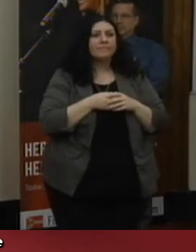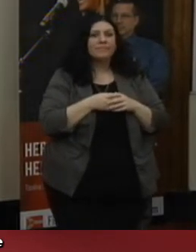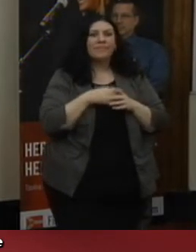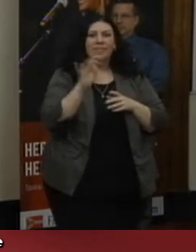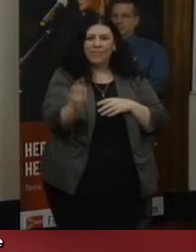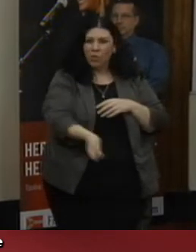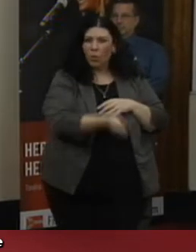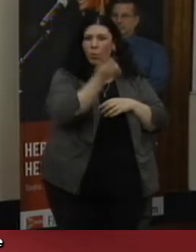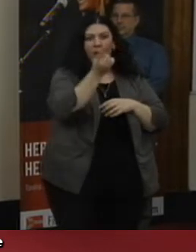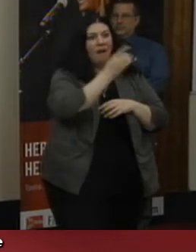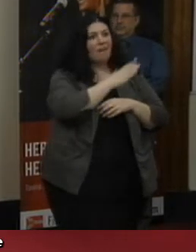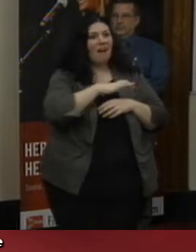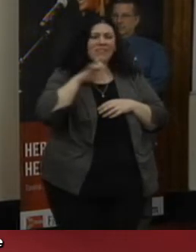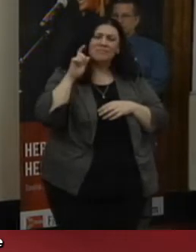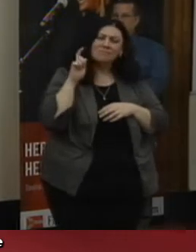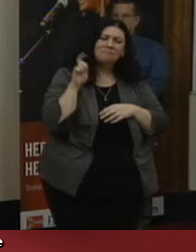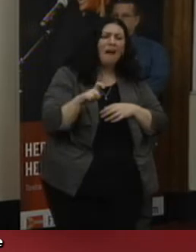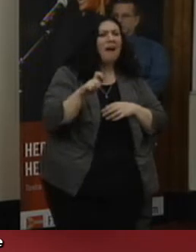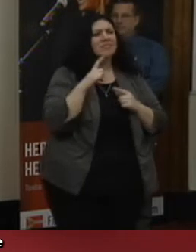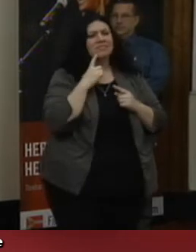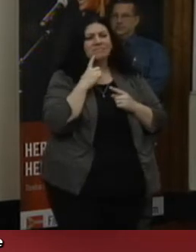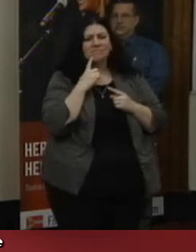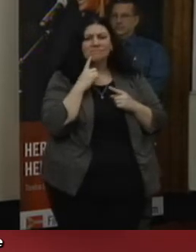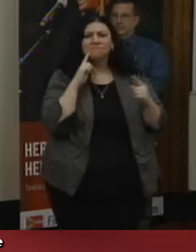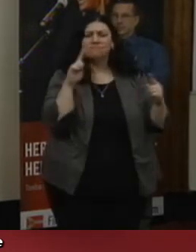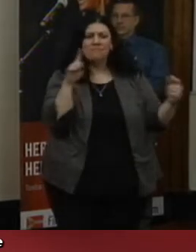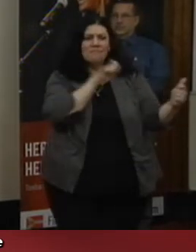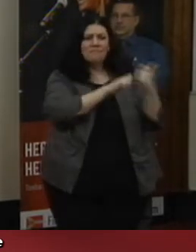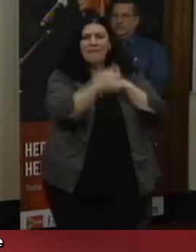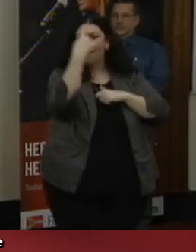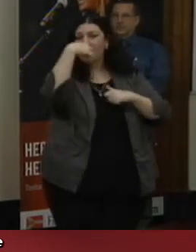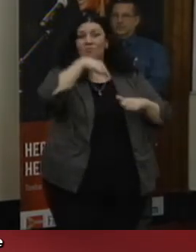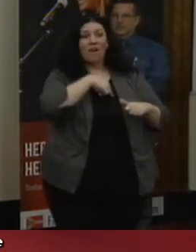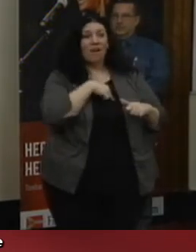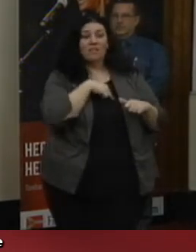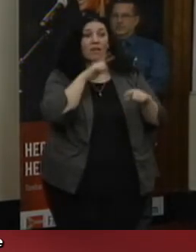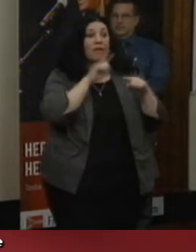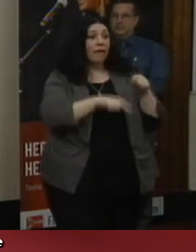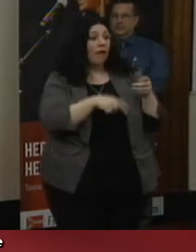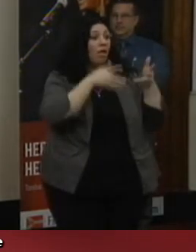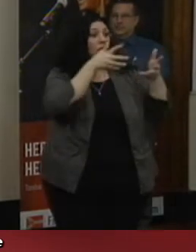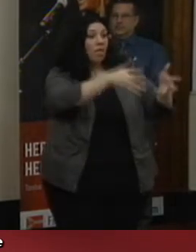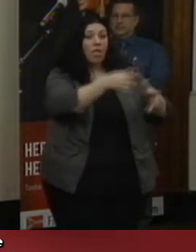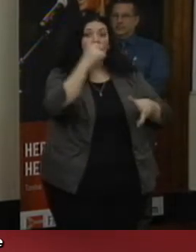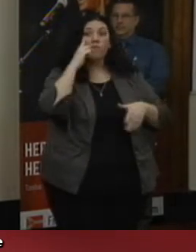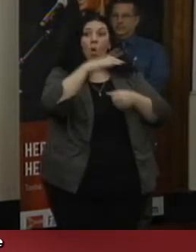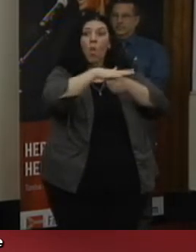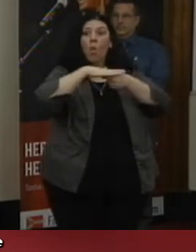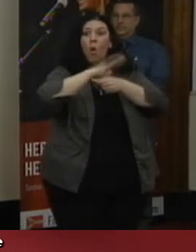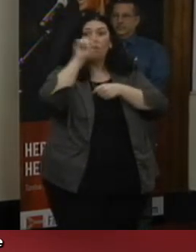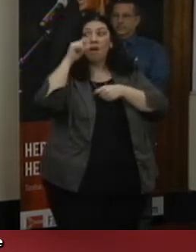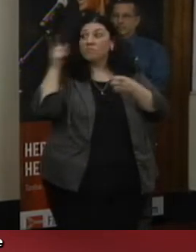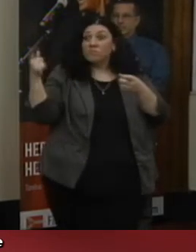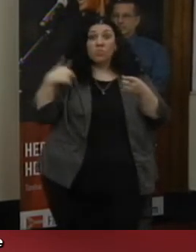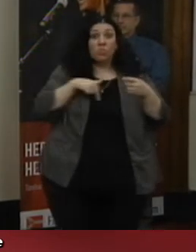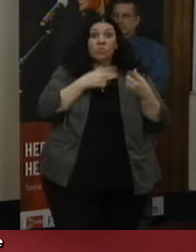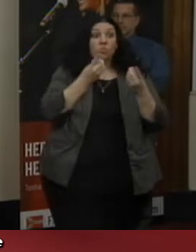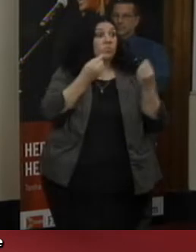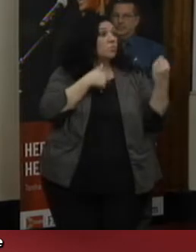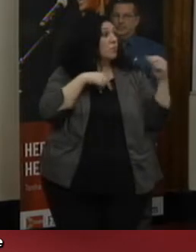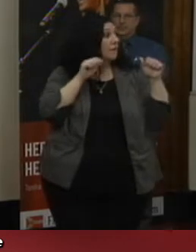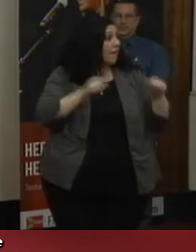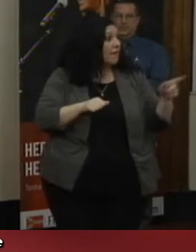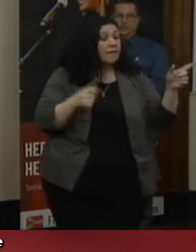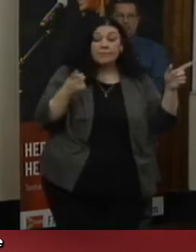that Congress has to come through on, because it can't be left up to local government, although we'll certainly do our part.